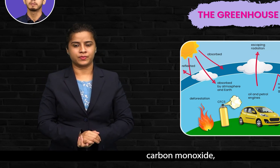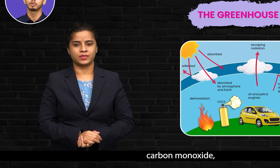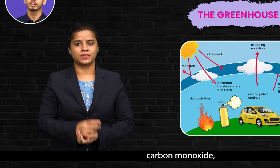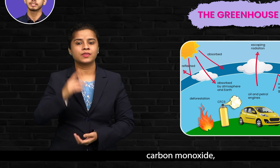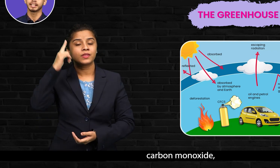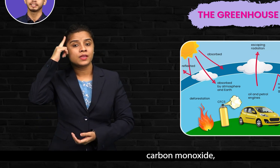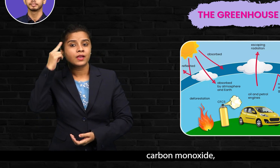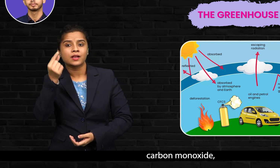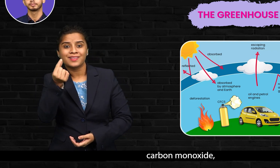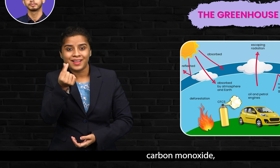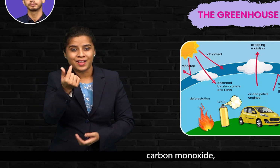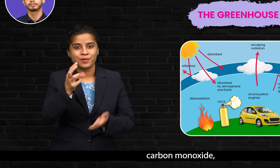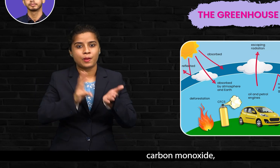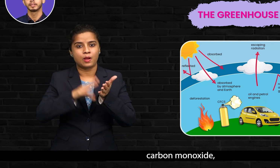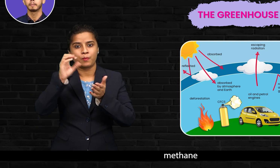carbon monoxide,